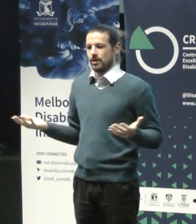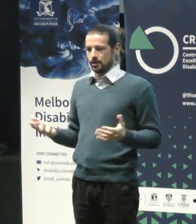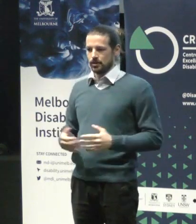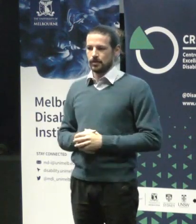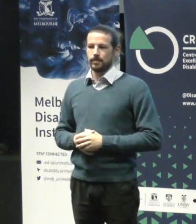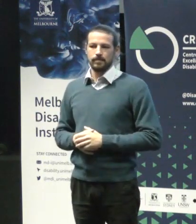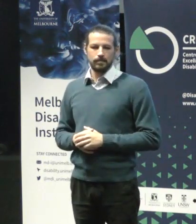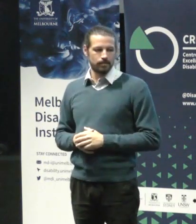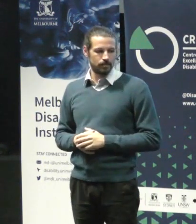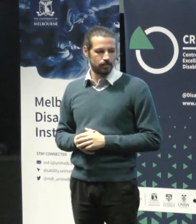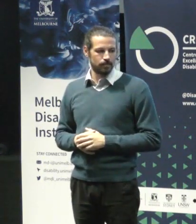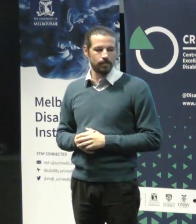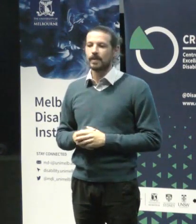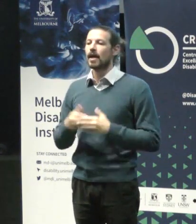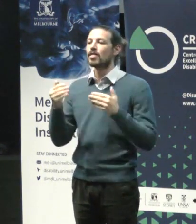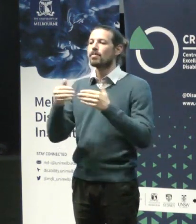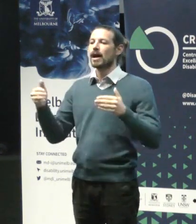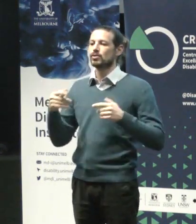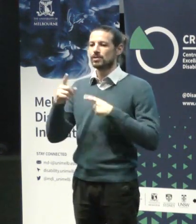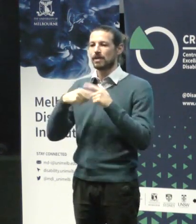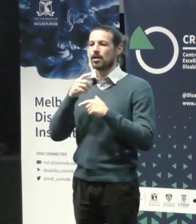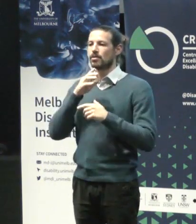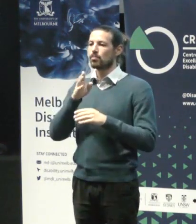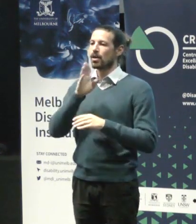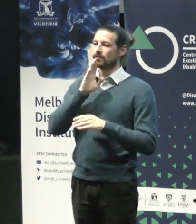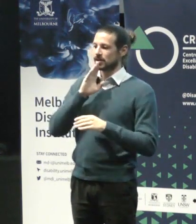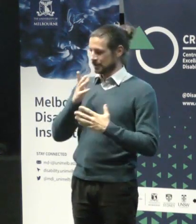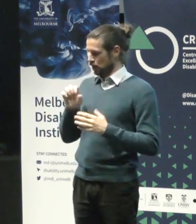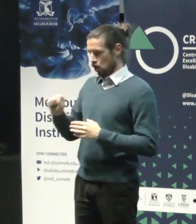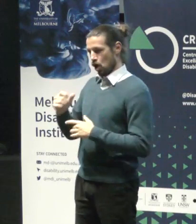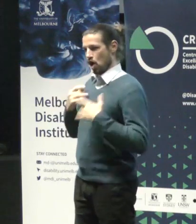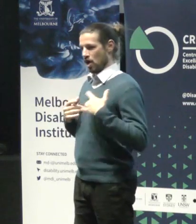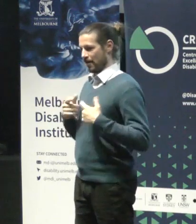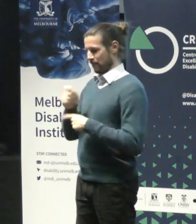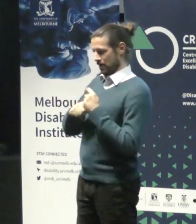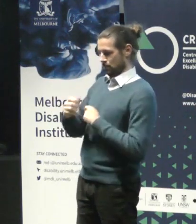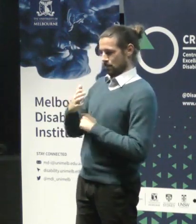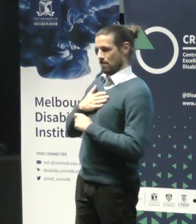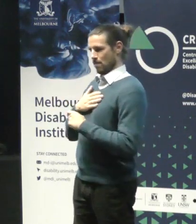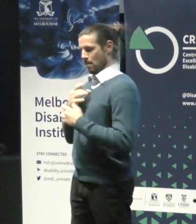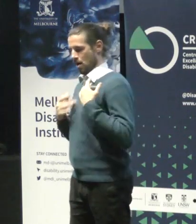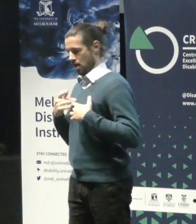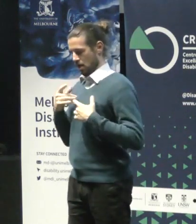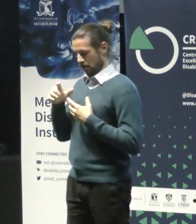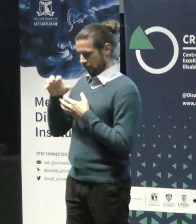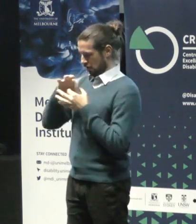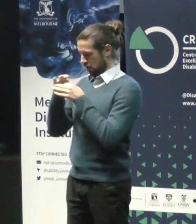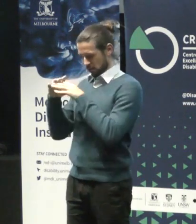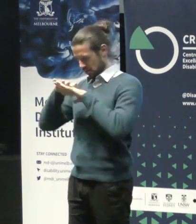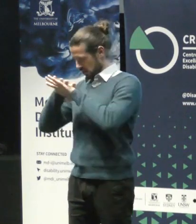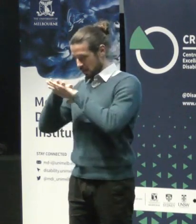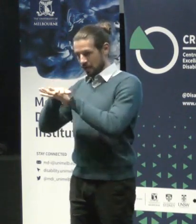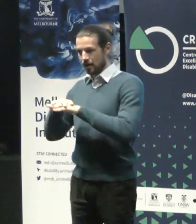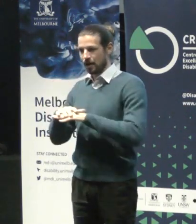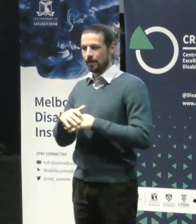And the boundaries are partly about privacy. This person's saying, her life is my life. I don't want my life to be hers. She's not